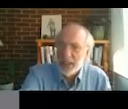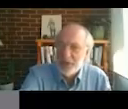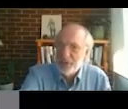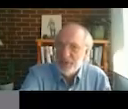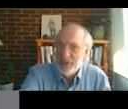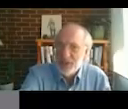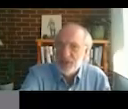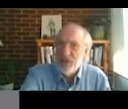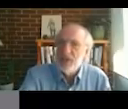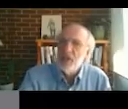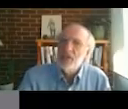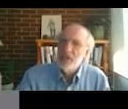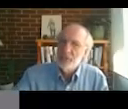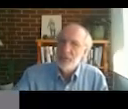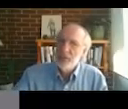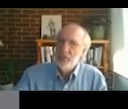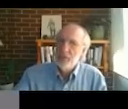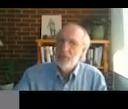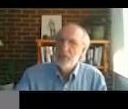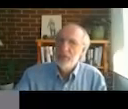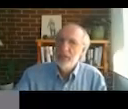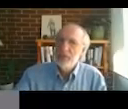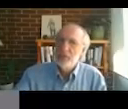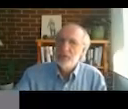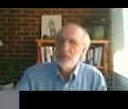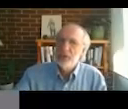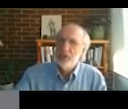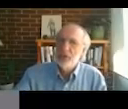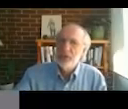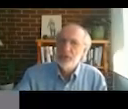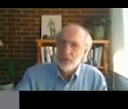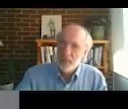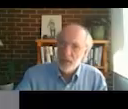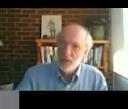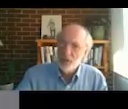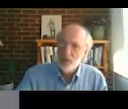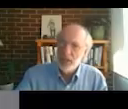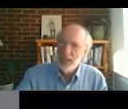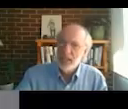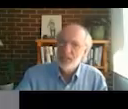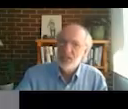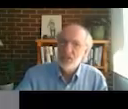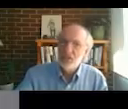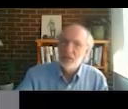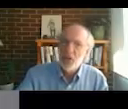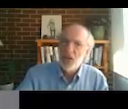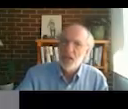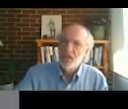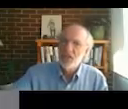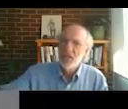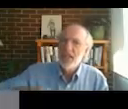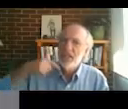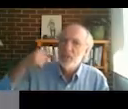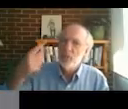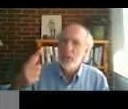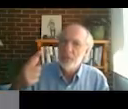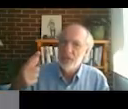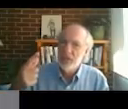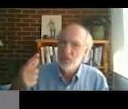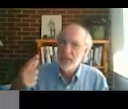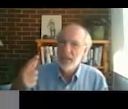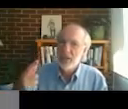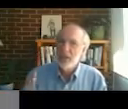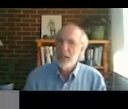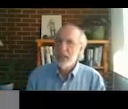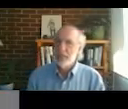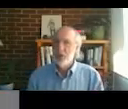additional correction procedures. Simply move the reinforcer, neutral hands, pause, and then